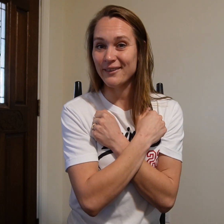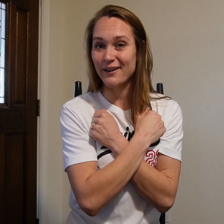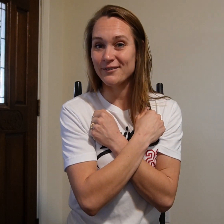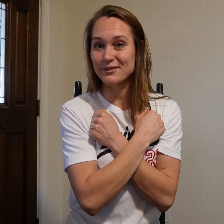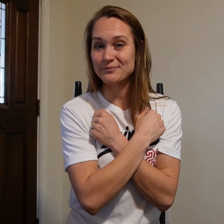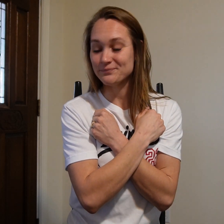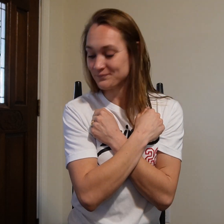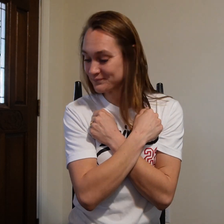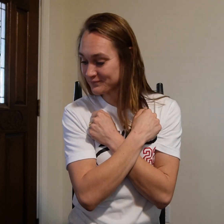Love.